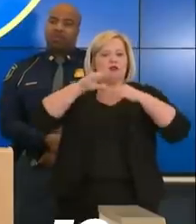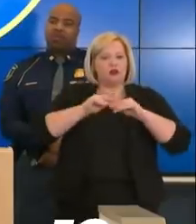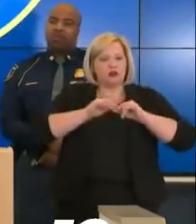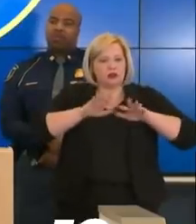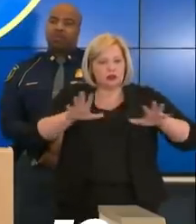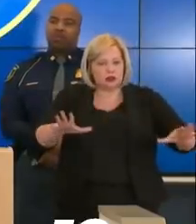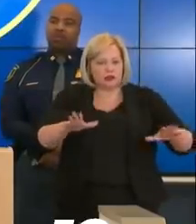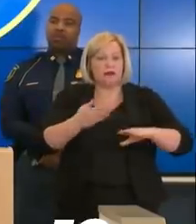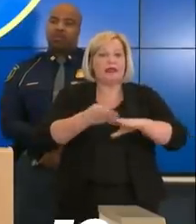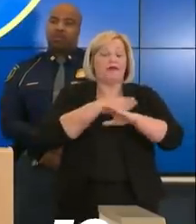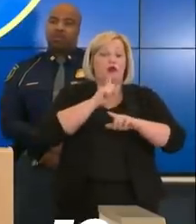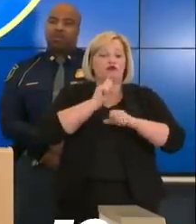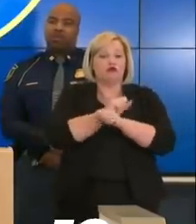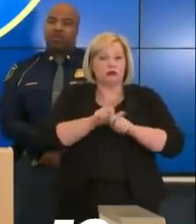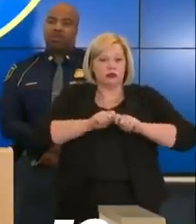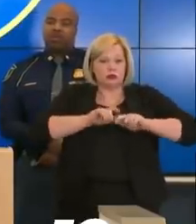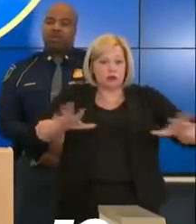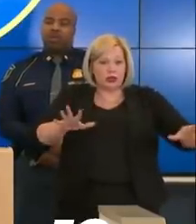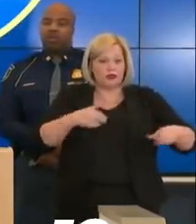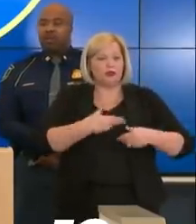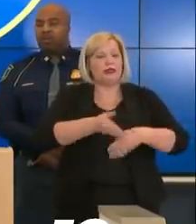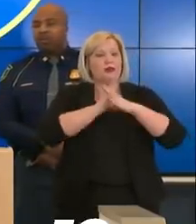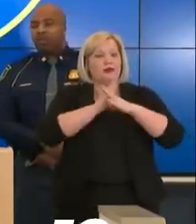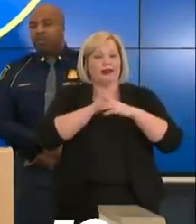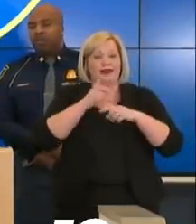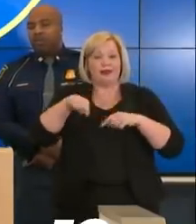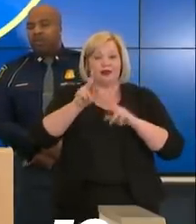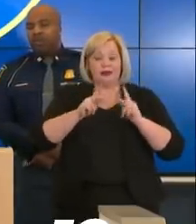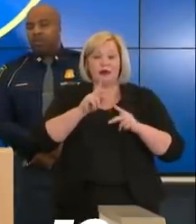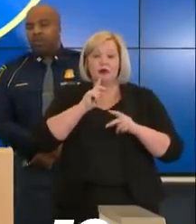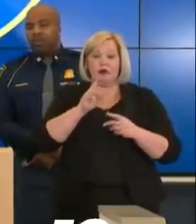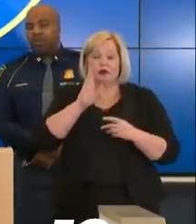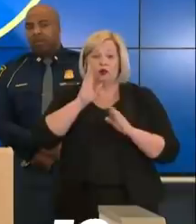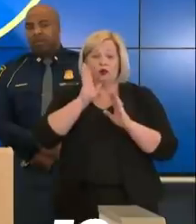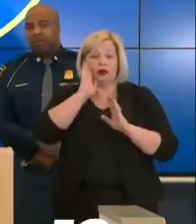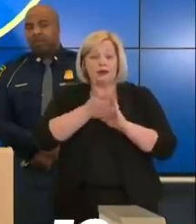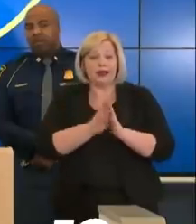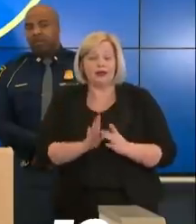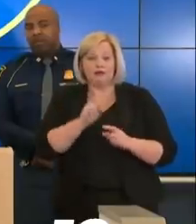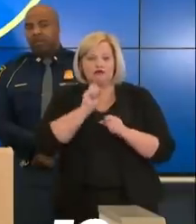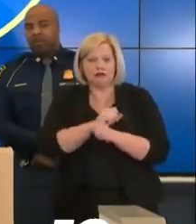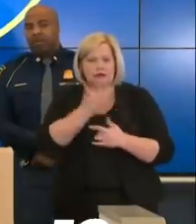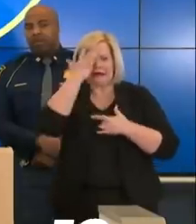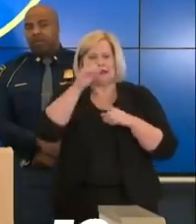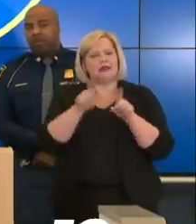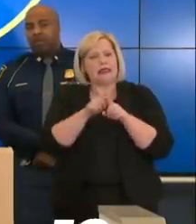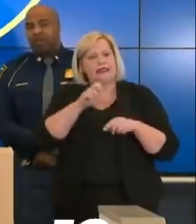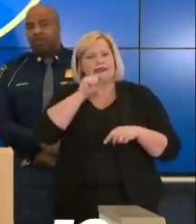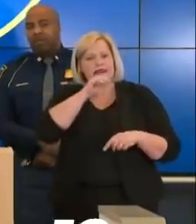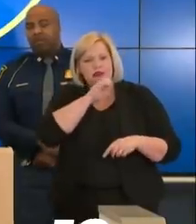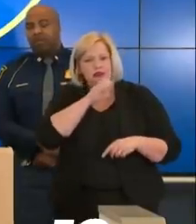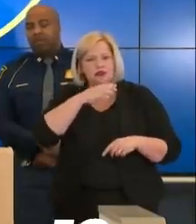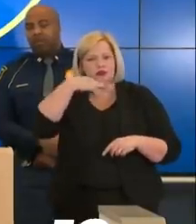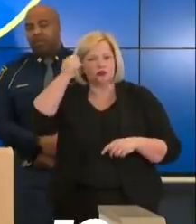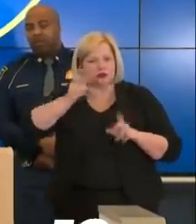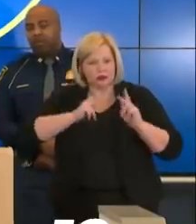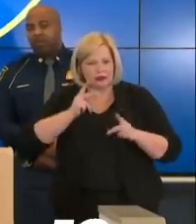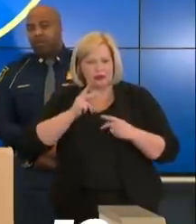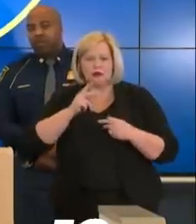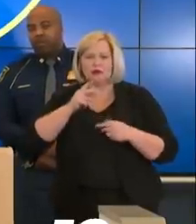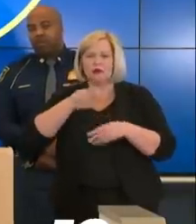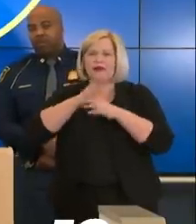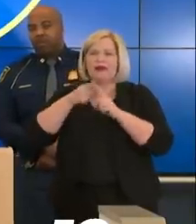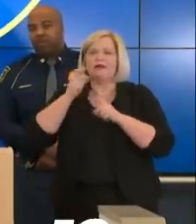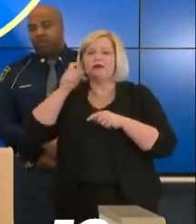so that we can prevent those who are most vulnerable and most likely to get very sick, like the elderly, from needing to come into the